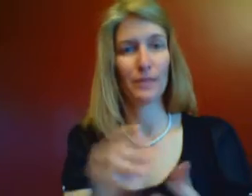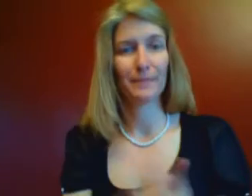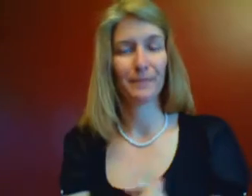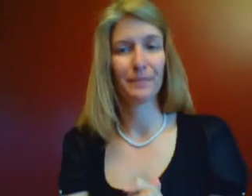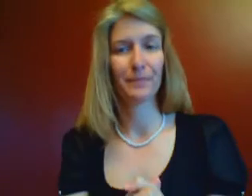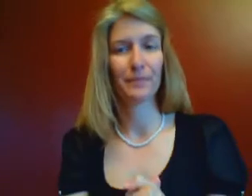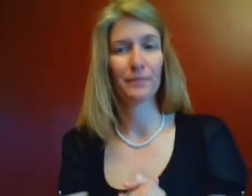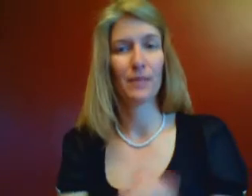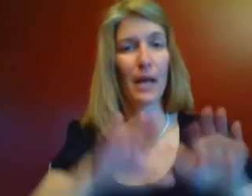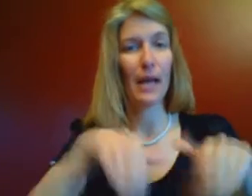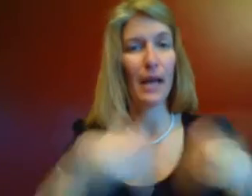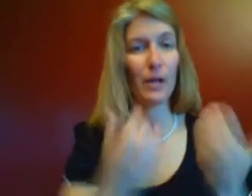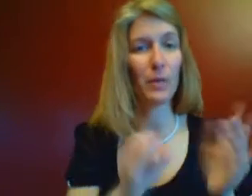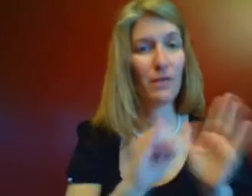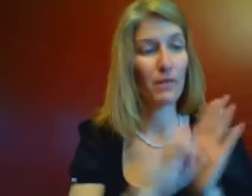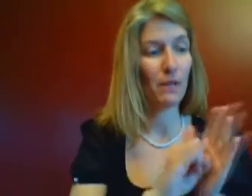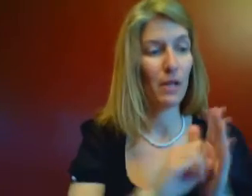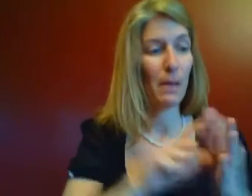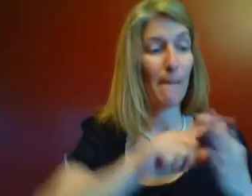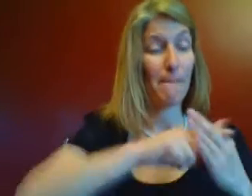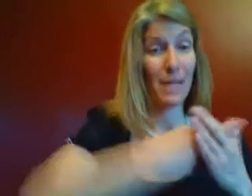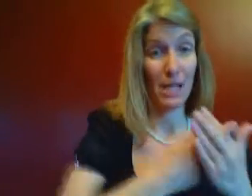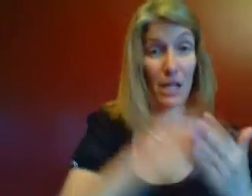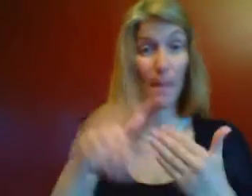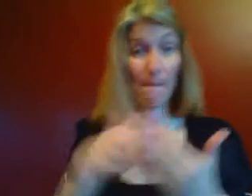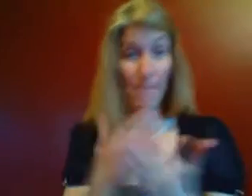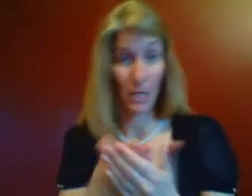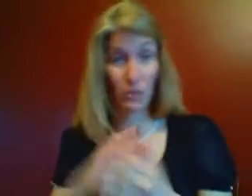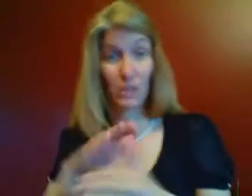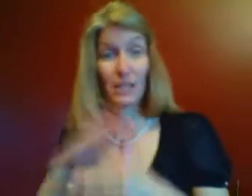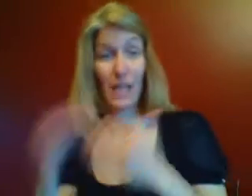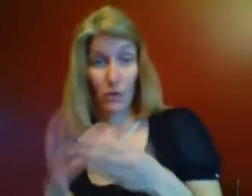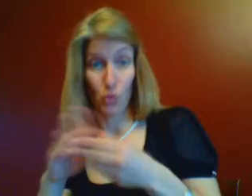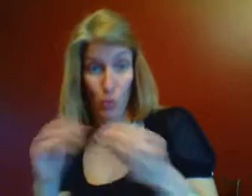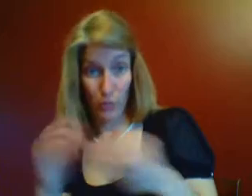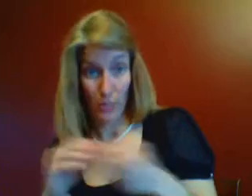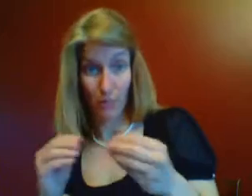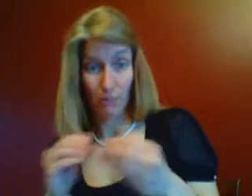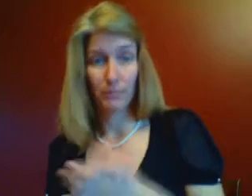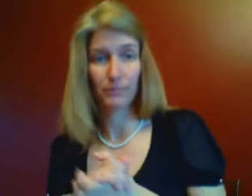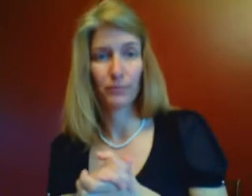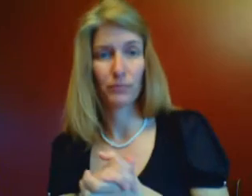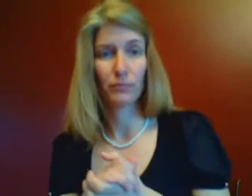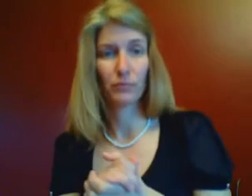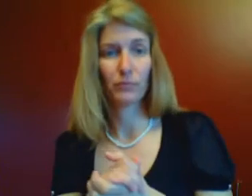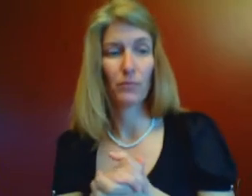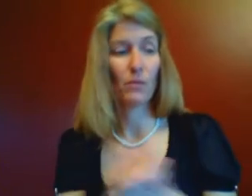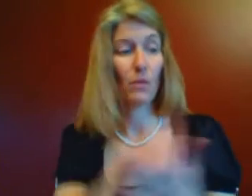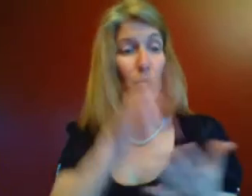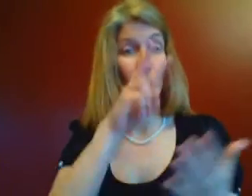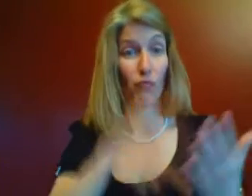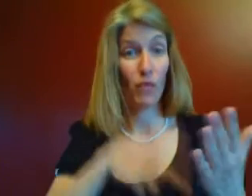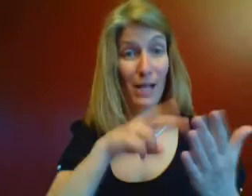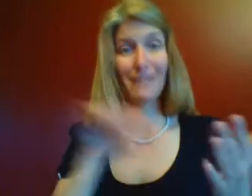do we identify beginning, middle, and end of a story, or when we write. Today, you're going to do